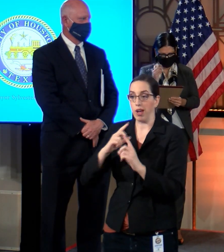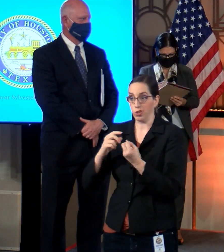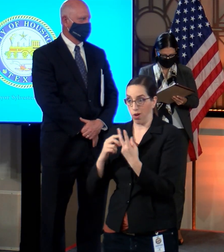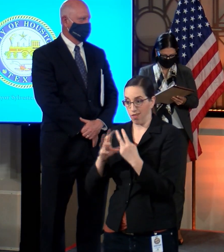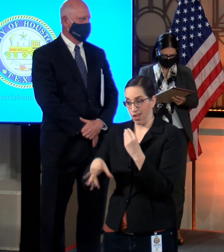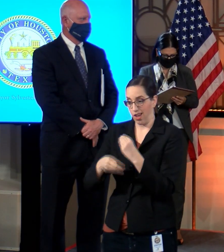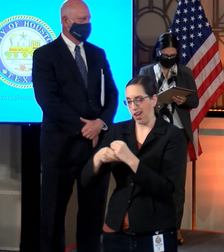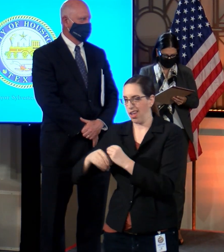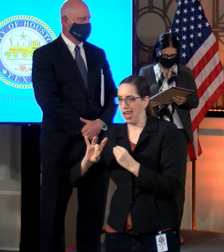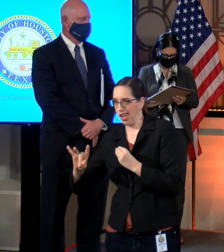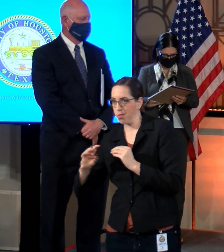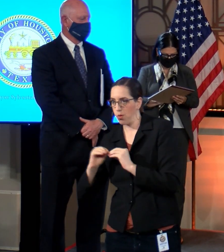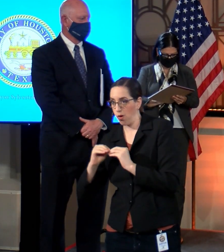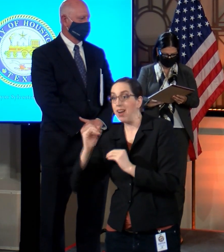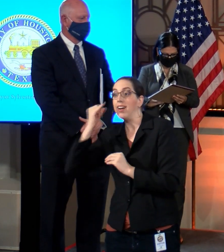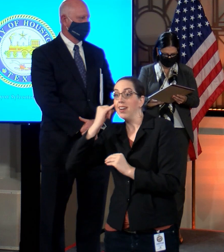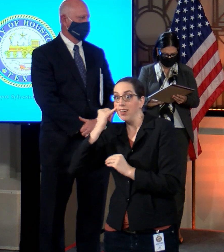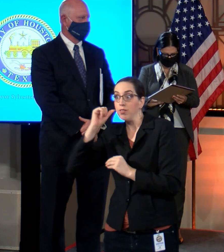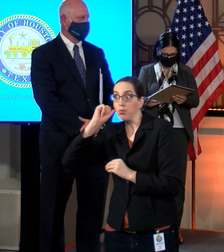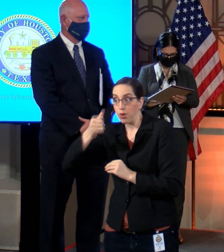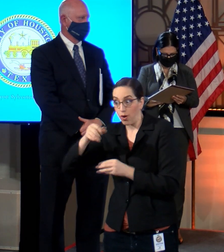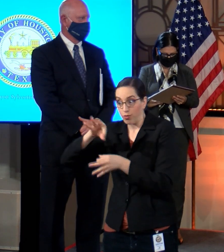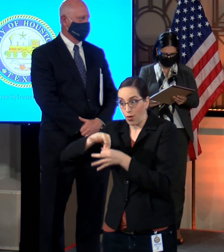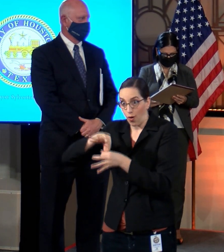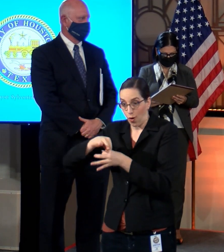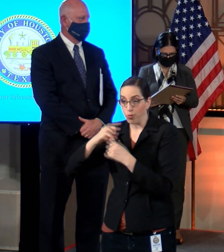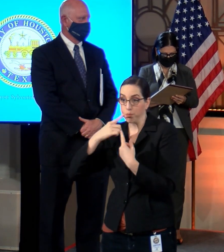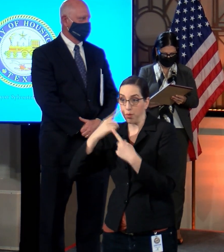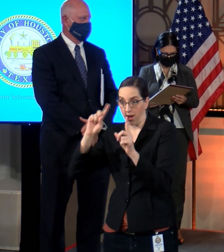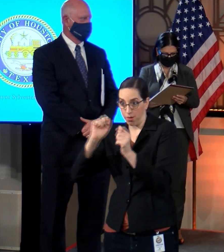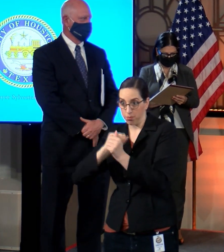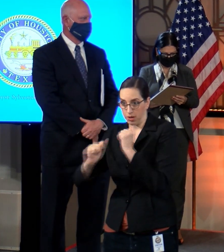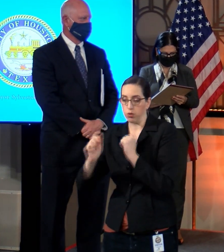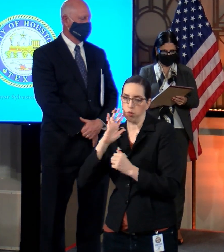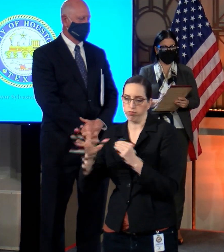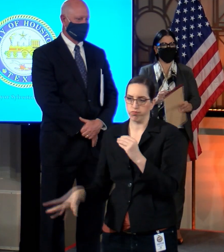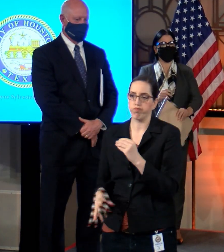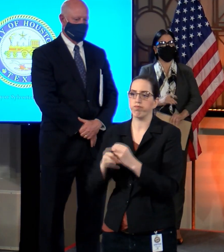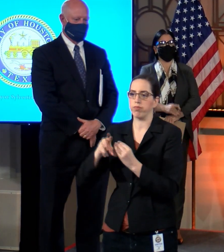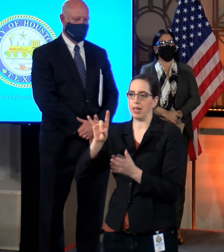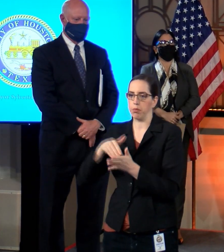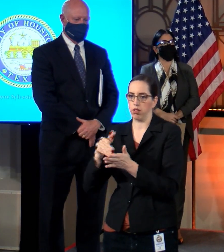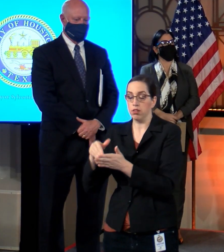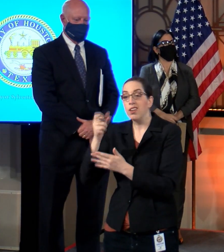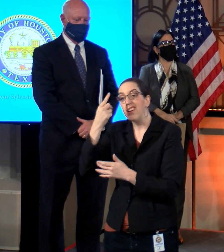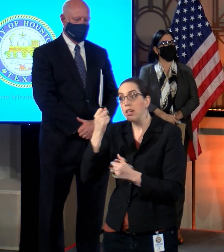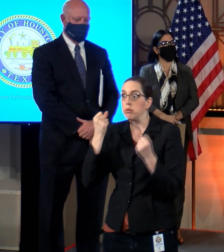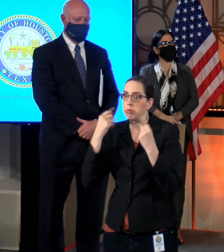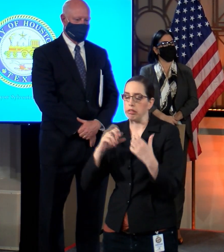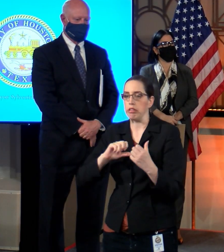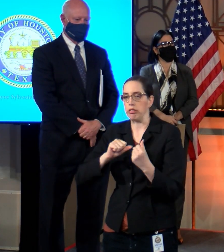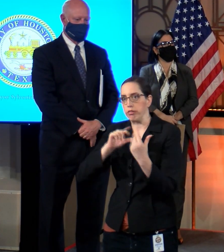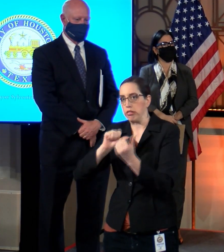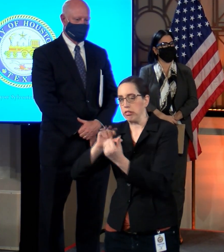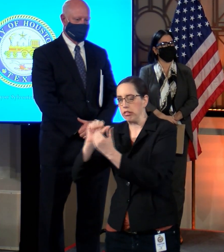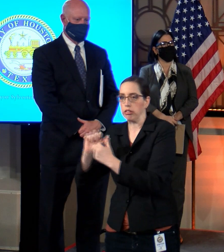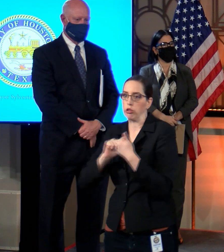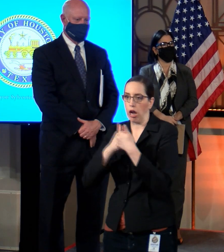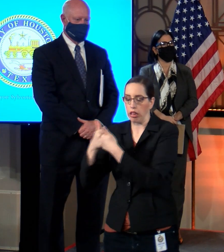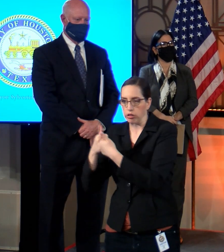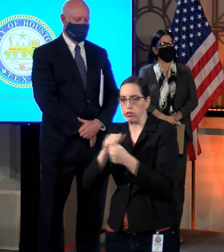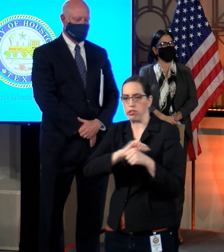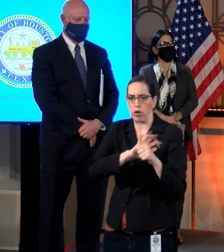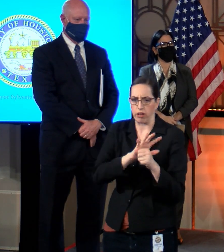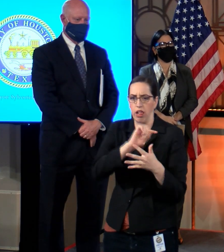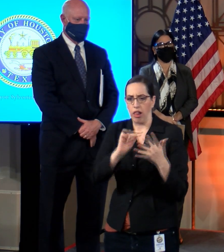million, assuming Council votes tomorrow, on this program. And so while there are many challenges we face together because of the